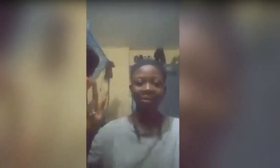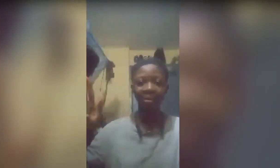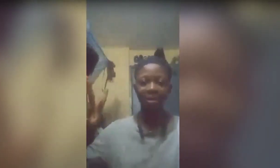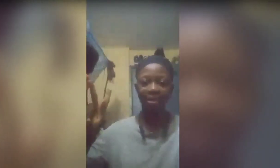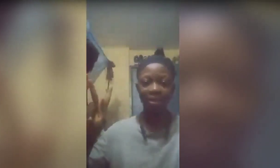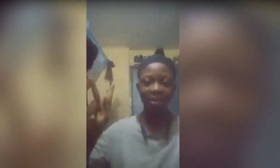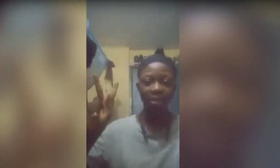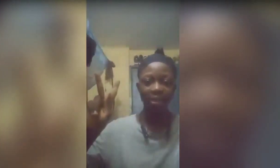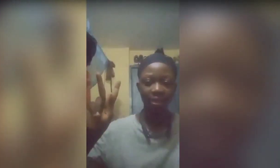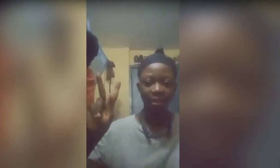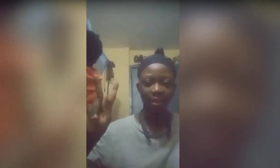L,